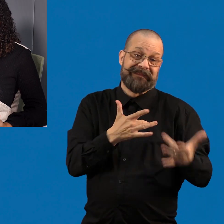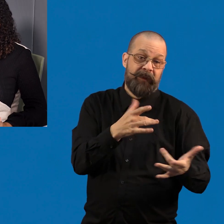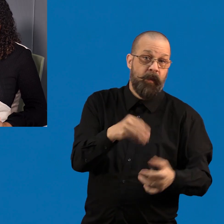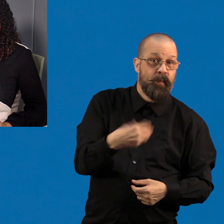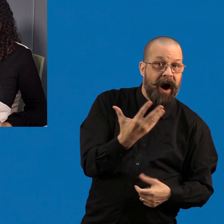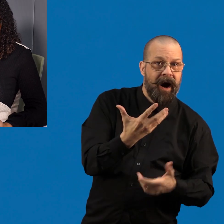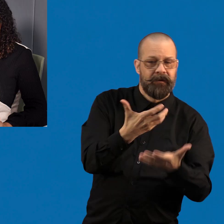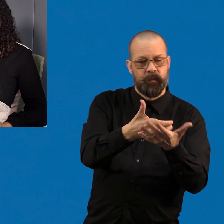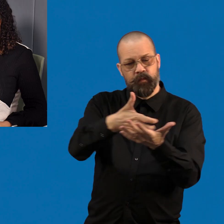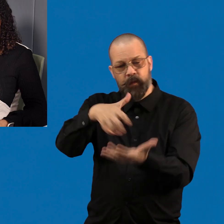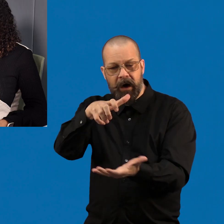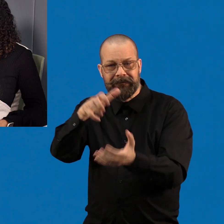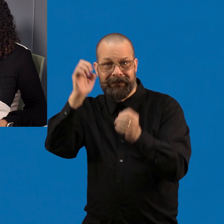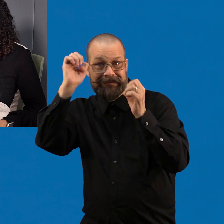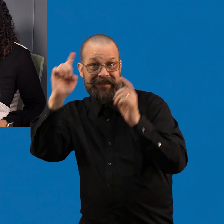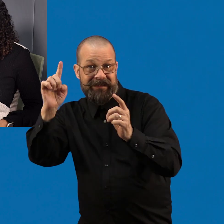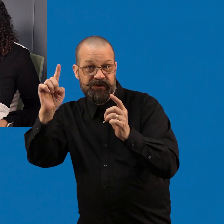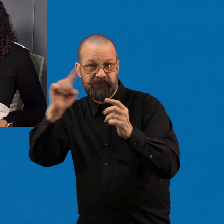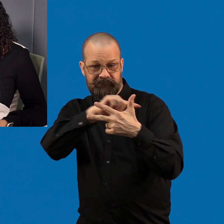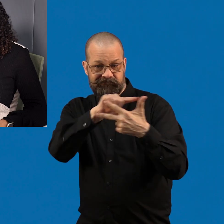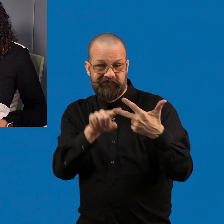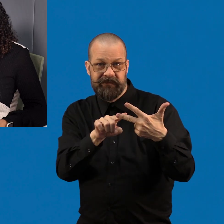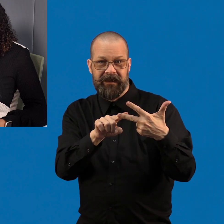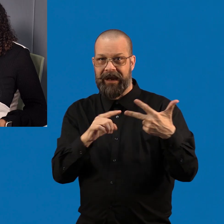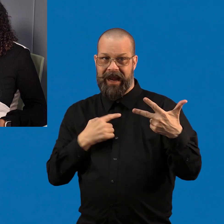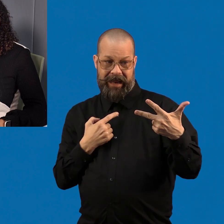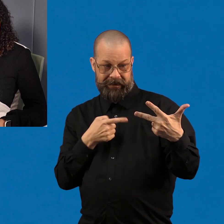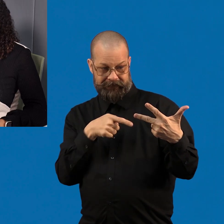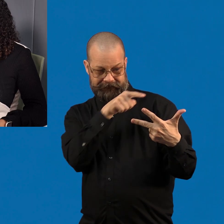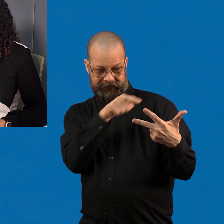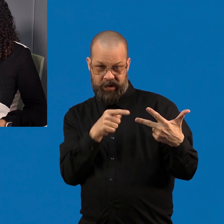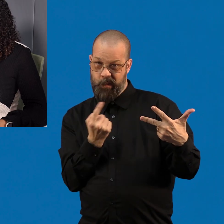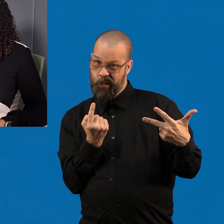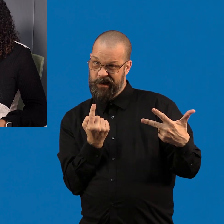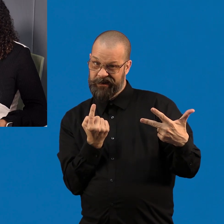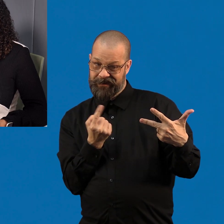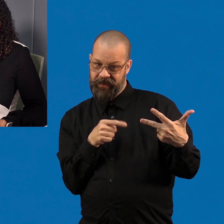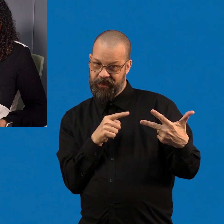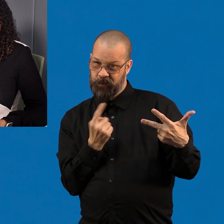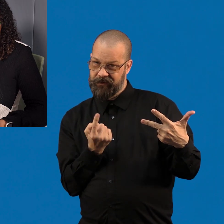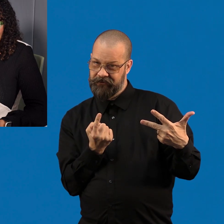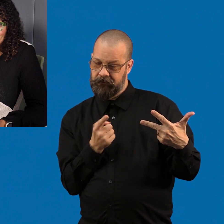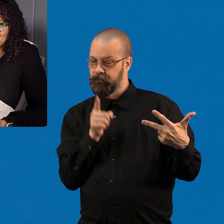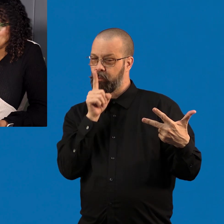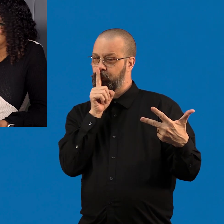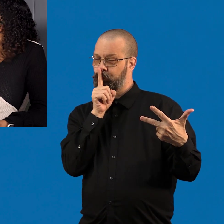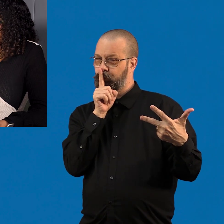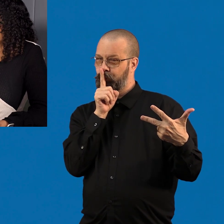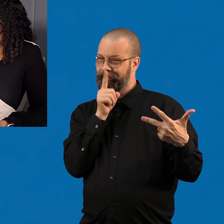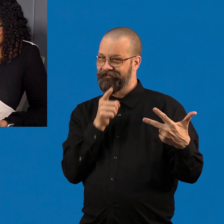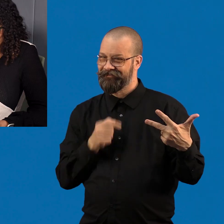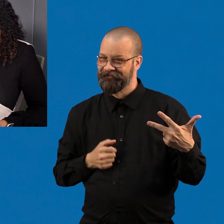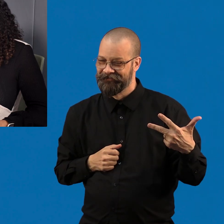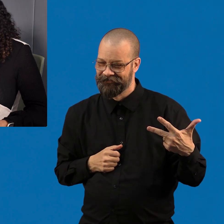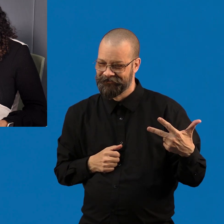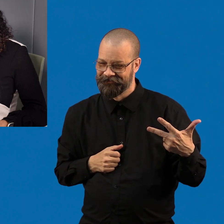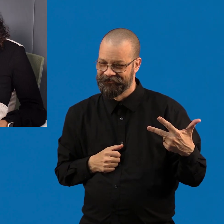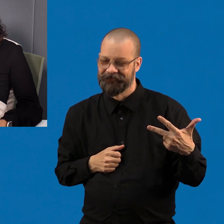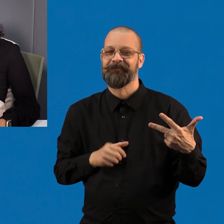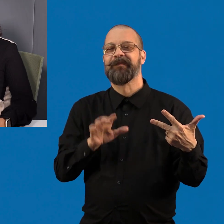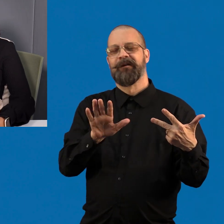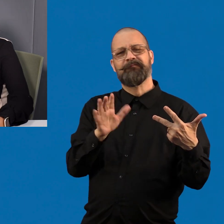mostly white, affluent, and well-educated backgrounds. And I only meet one of those demographics, but I won't tell you which